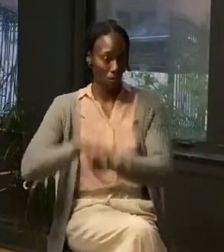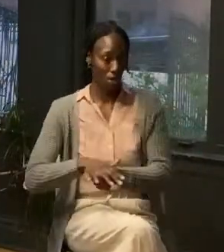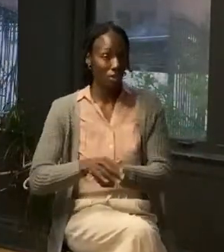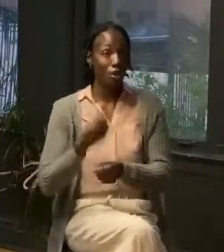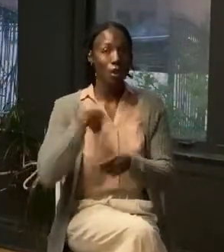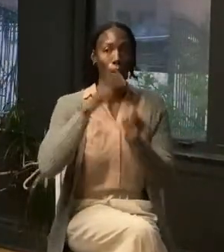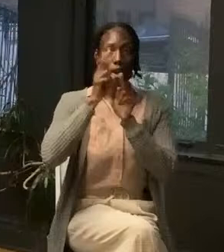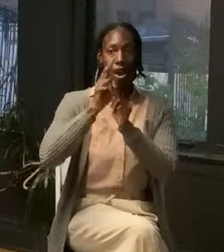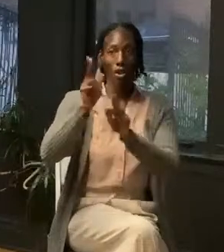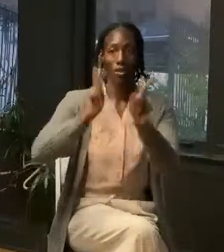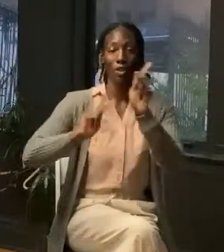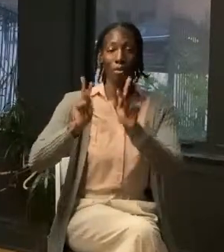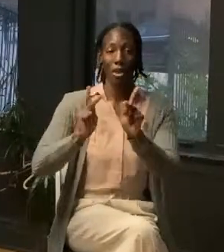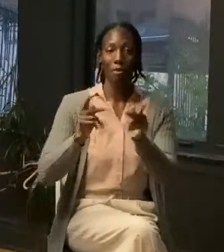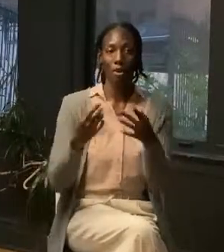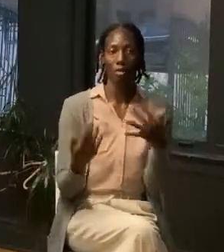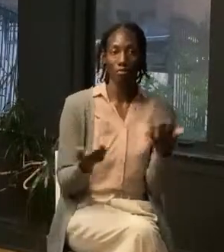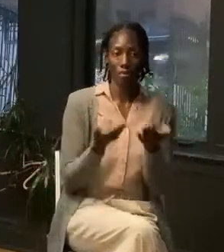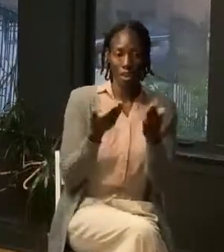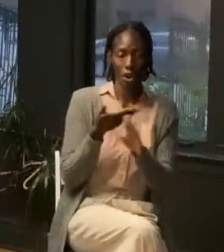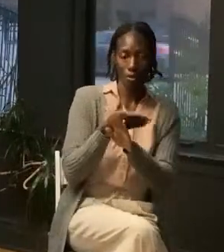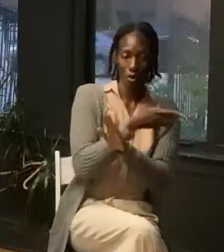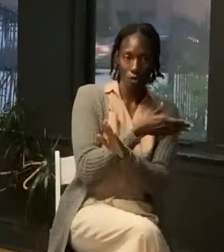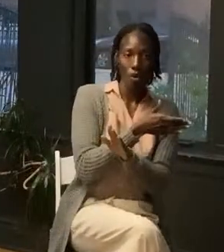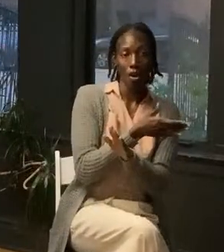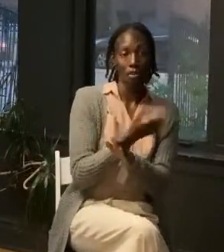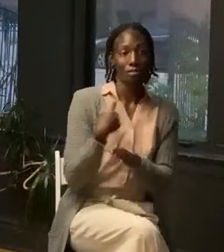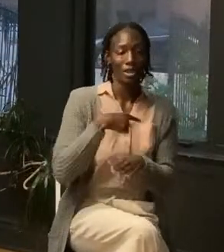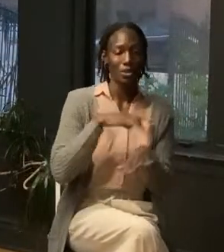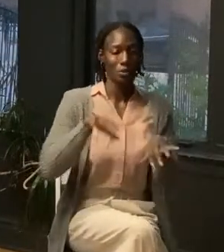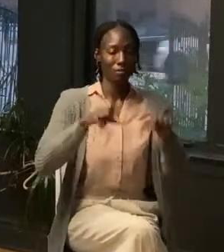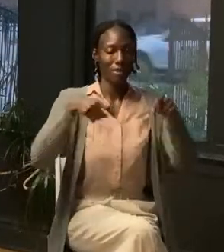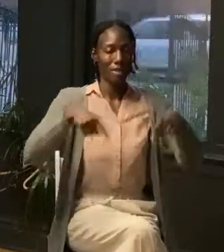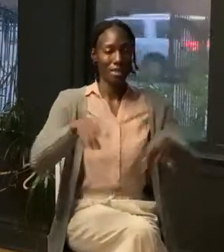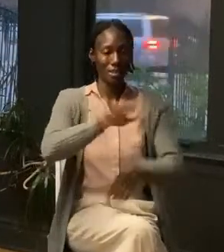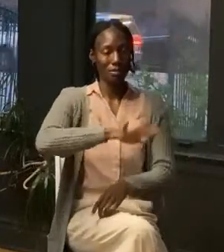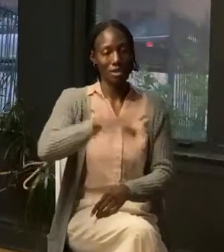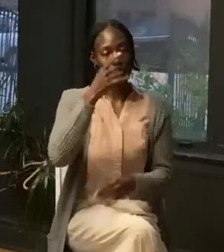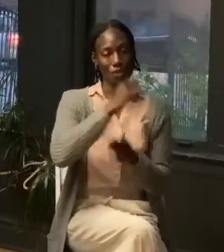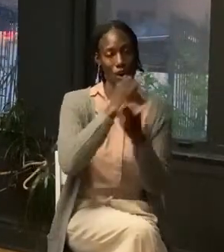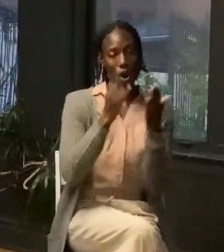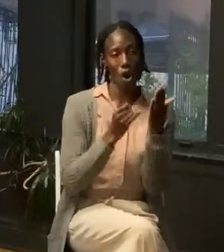continue to live on this land as we hold this shared space for art and expression.